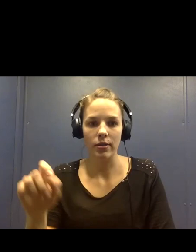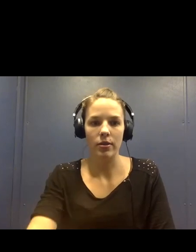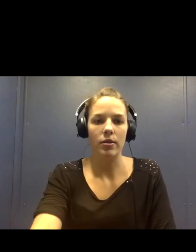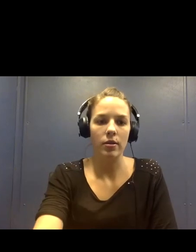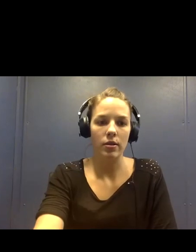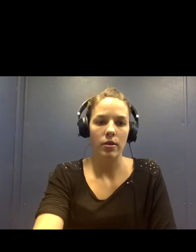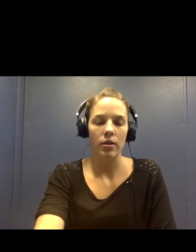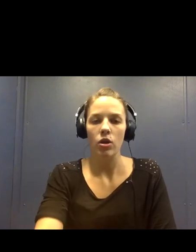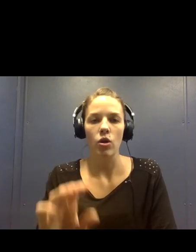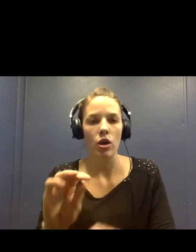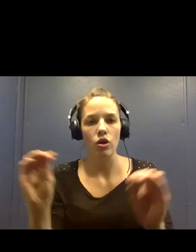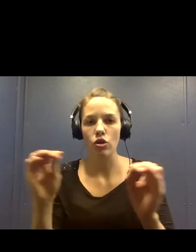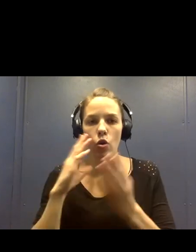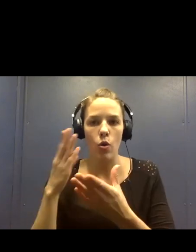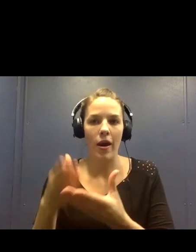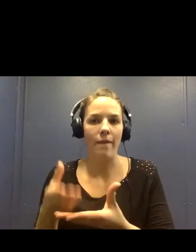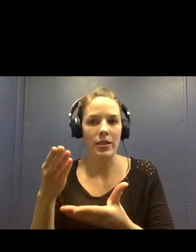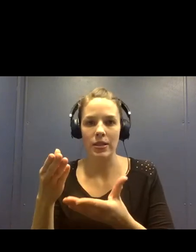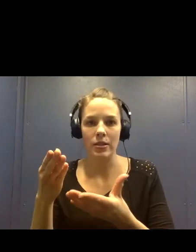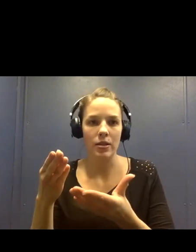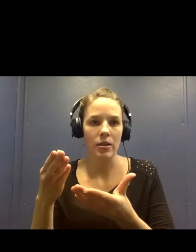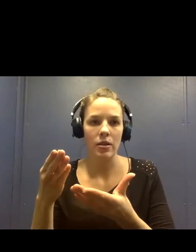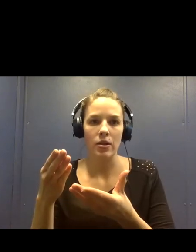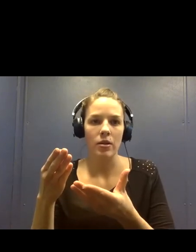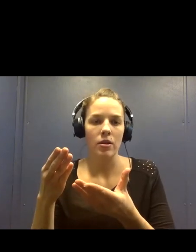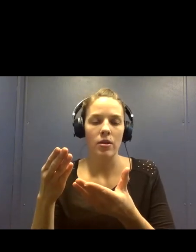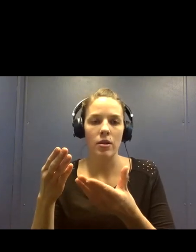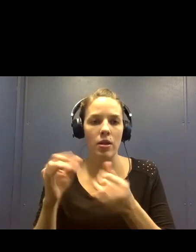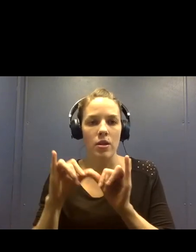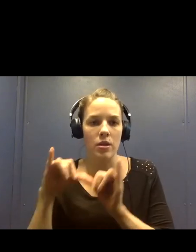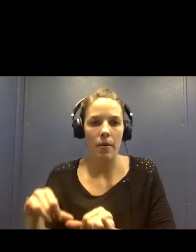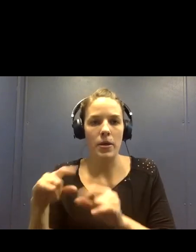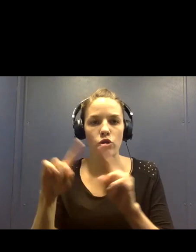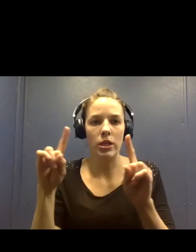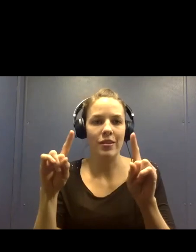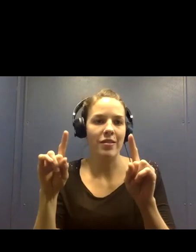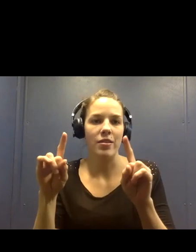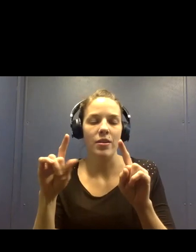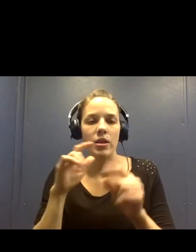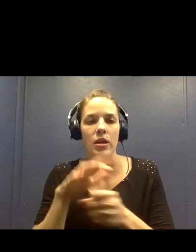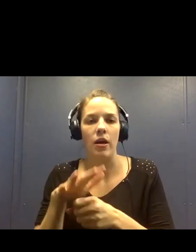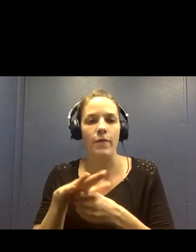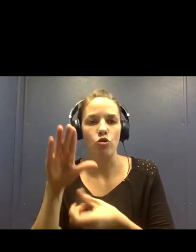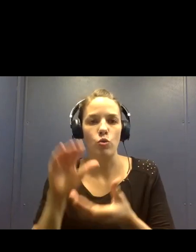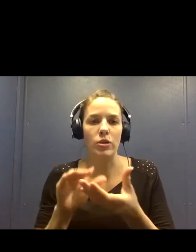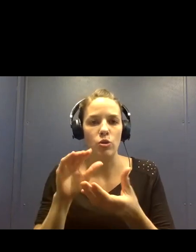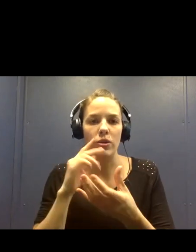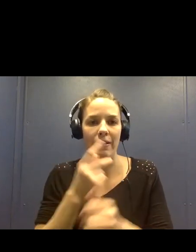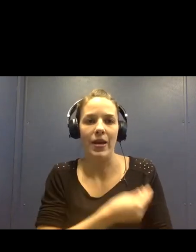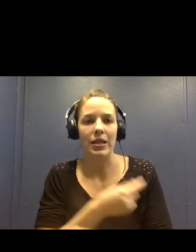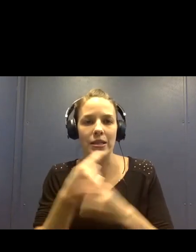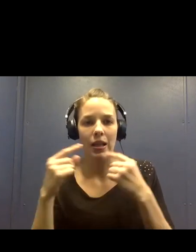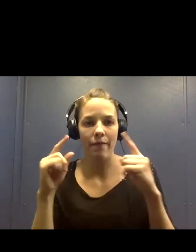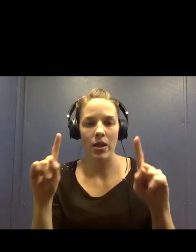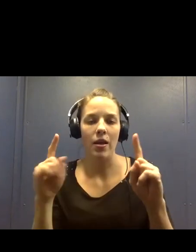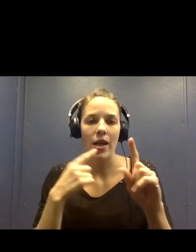There is absolutely no evidence that these measurable differences are enough to reduce vaccine effectiveness. I